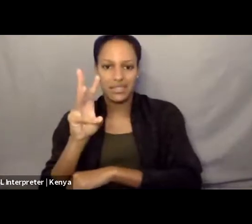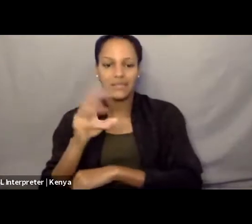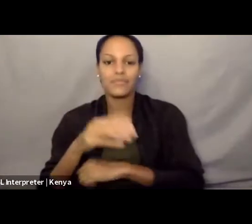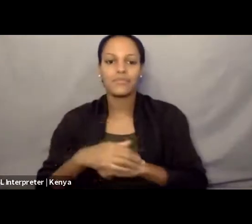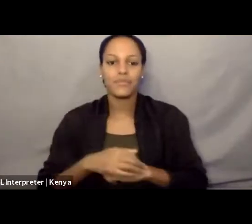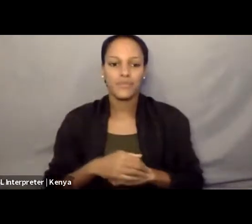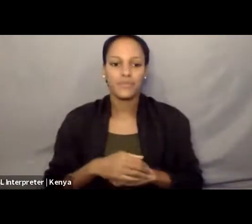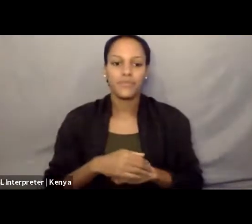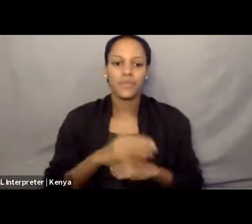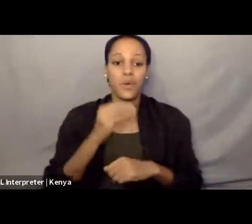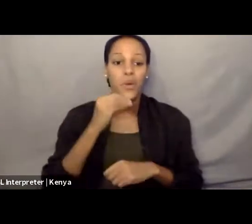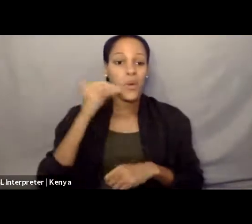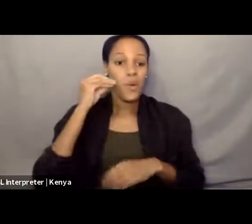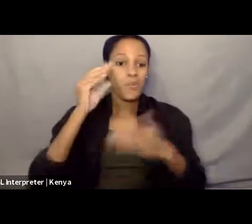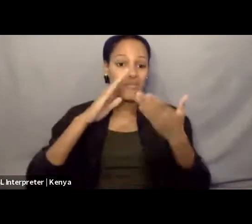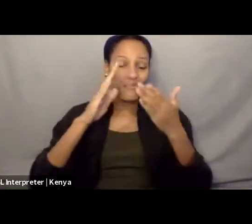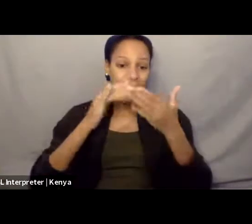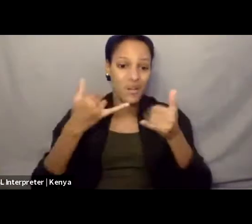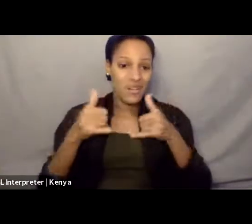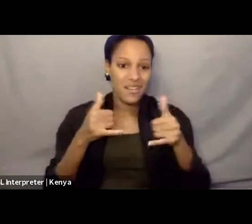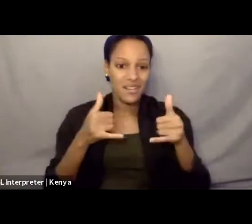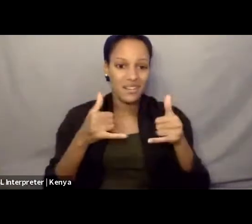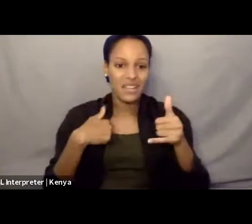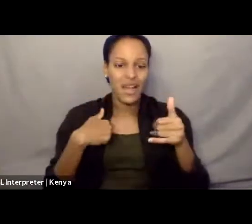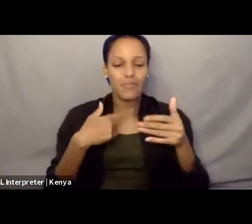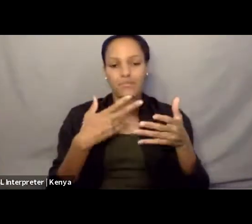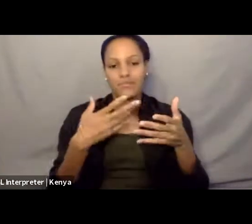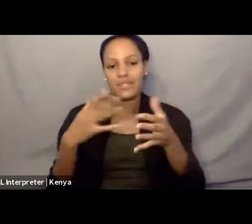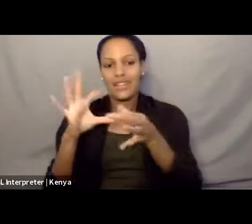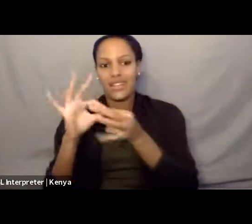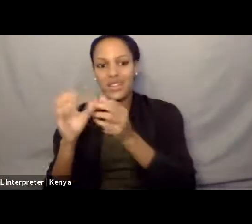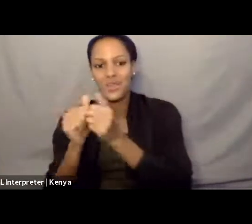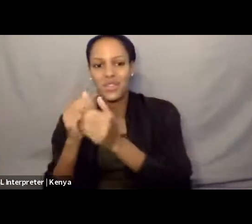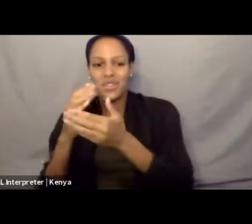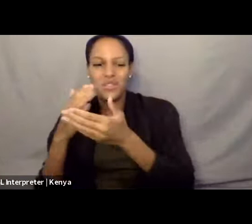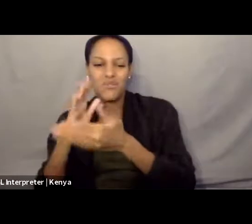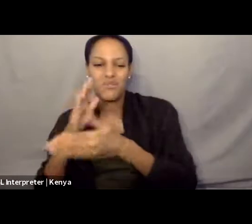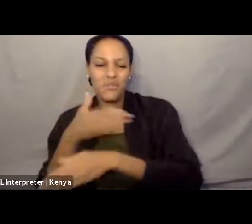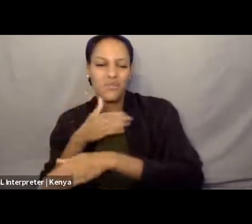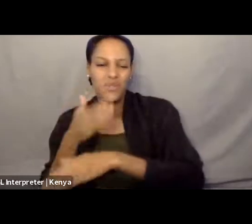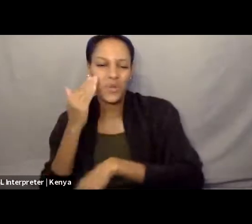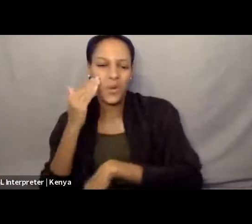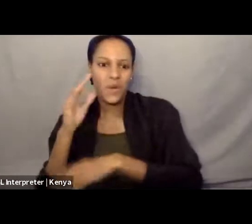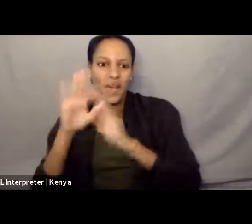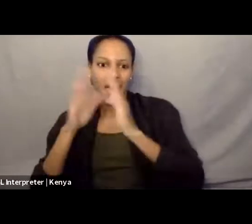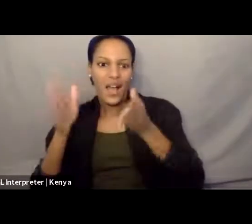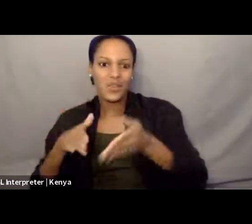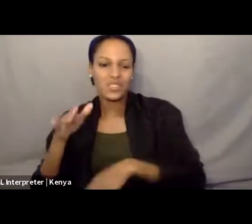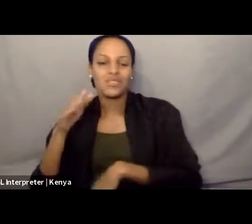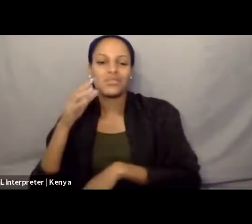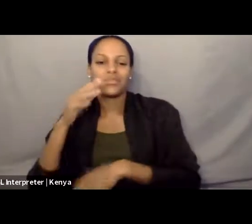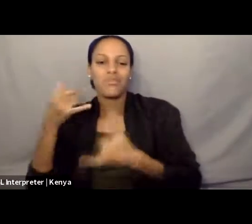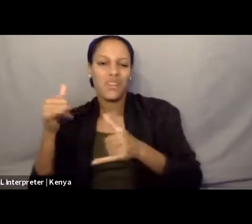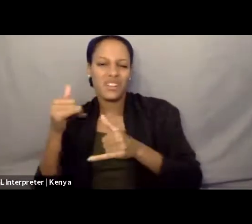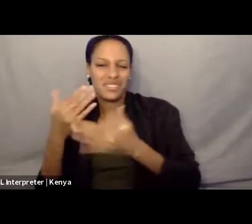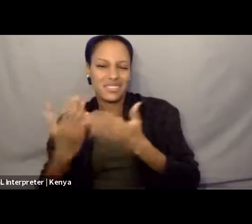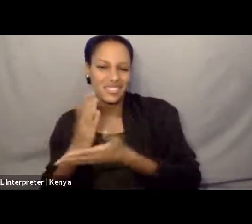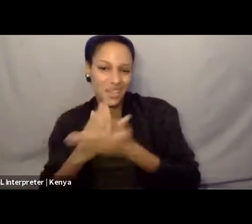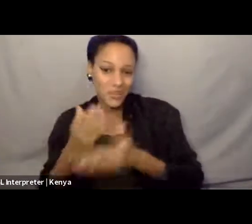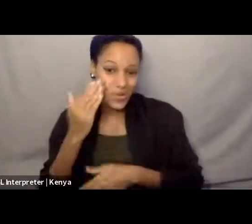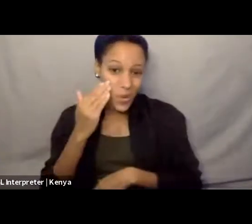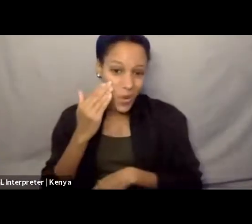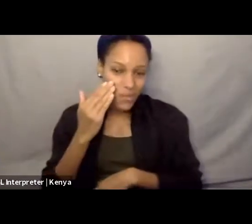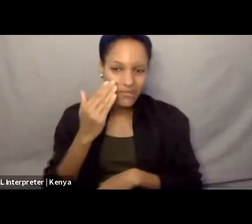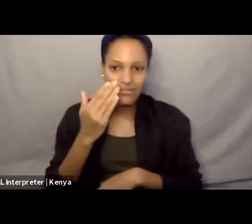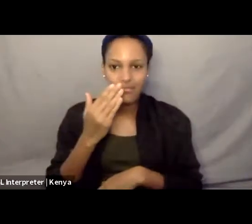2016. House Party. I'm referencing a movie called House Party that, you know, some of you may know. Some of your parents